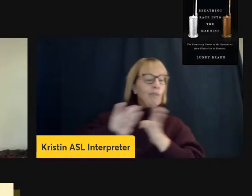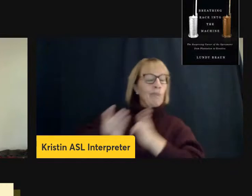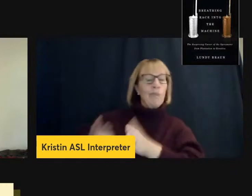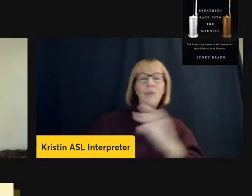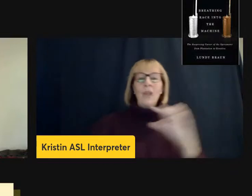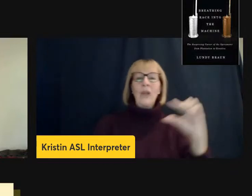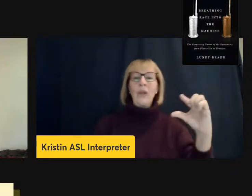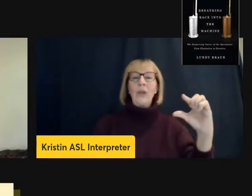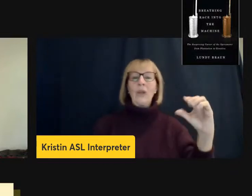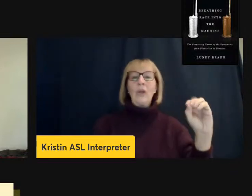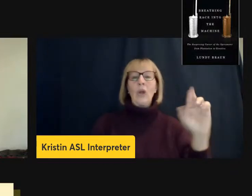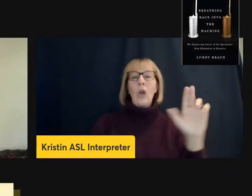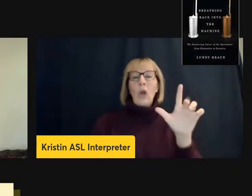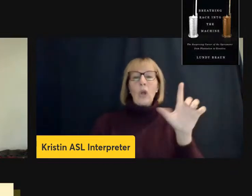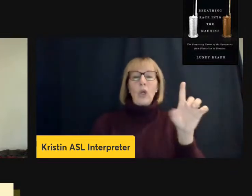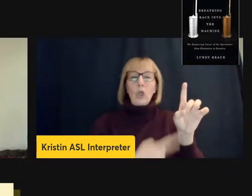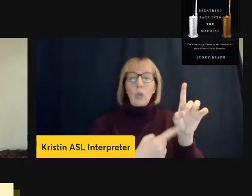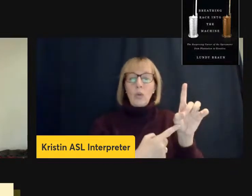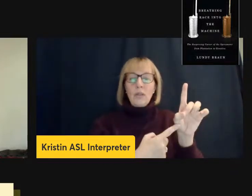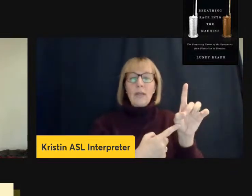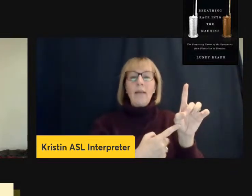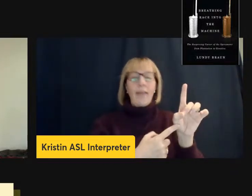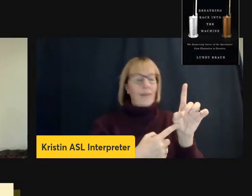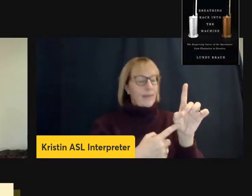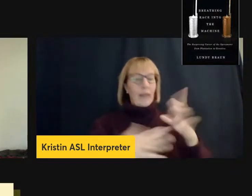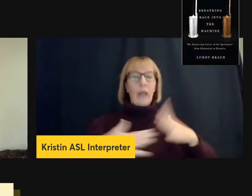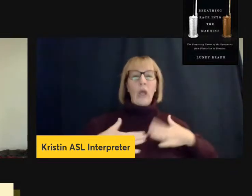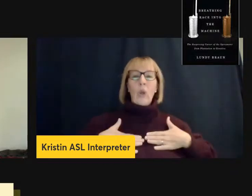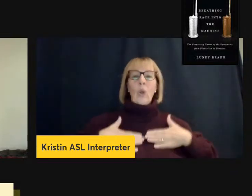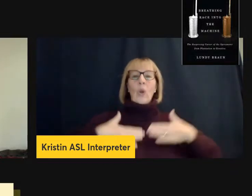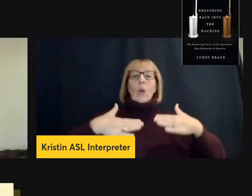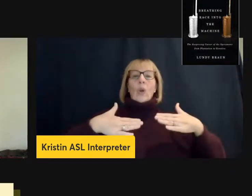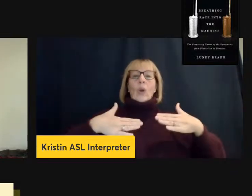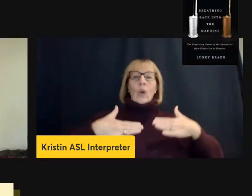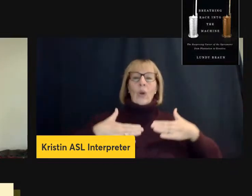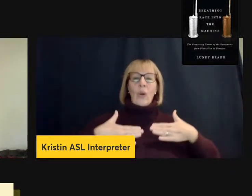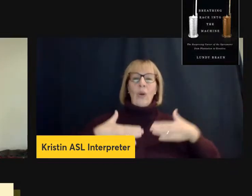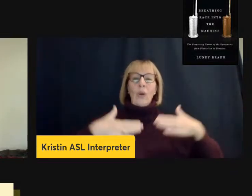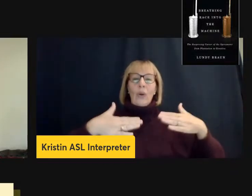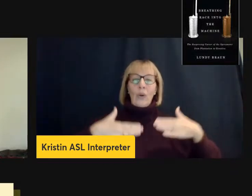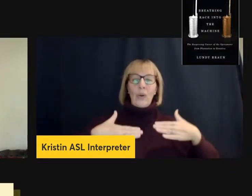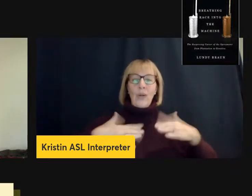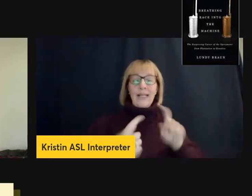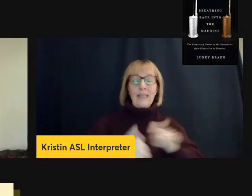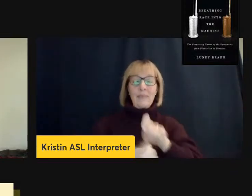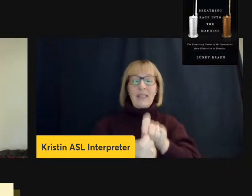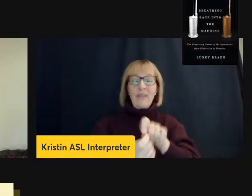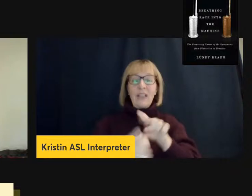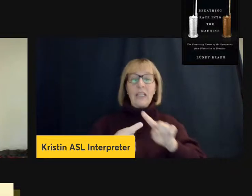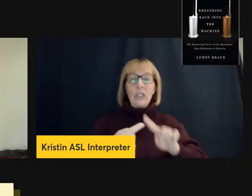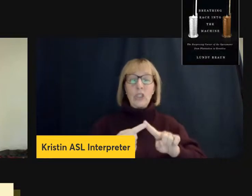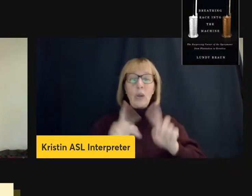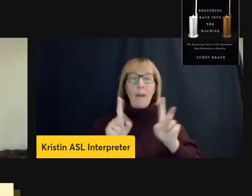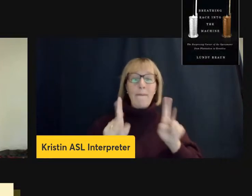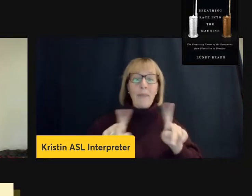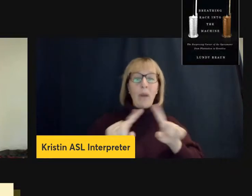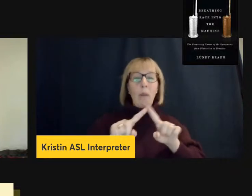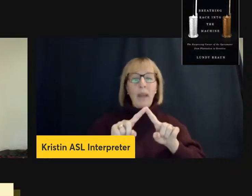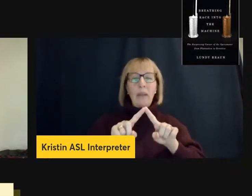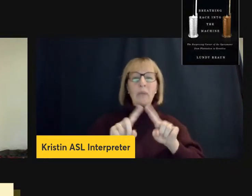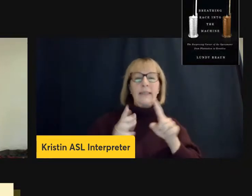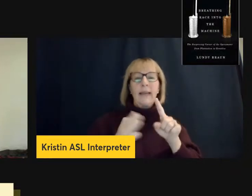capacity explicitly to human potential in his text, and his work appeared sort of race